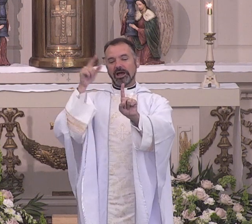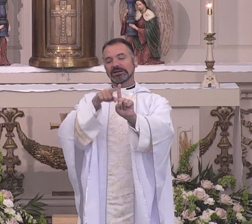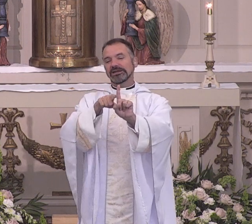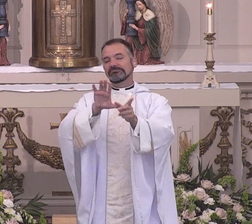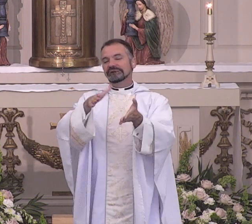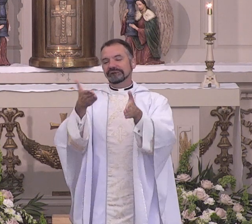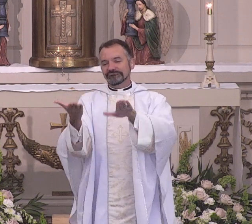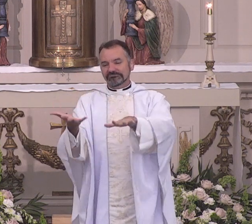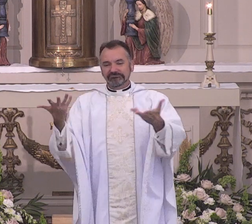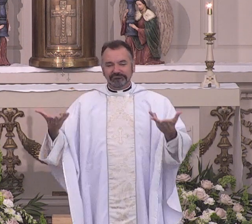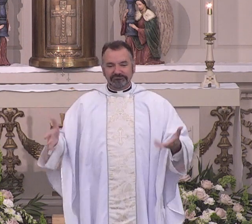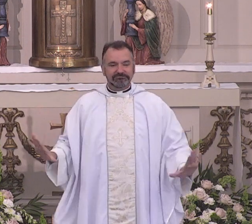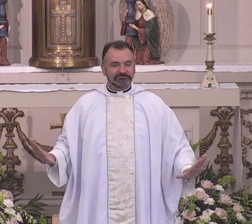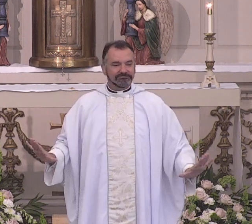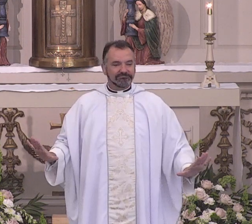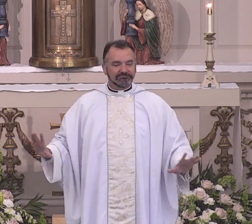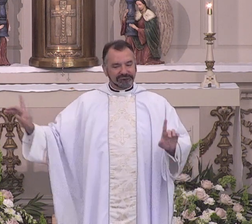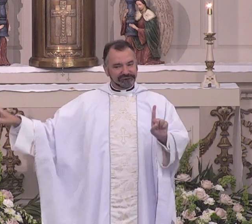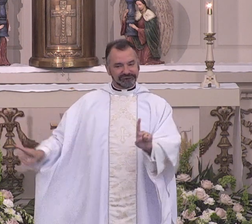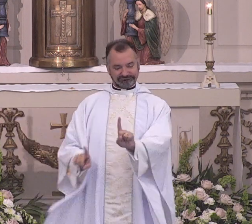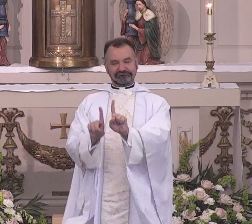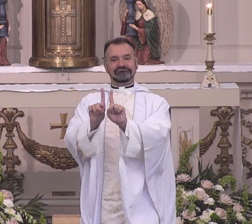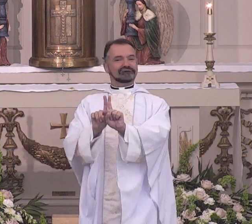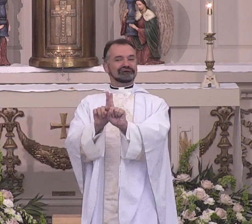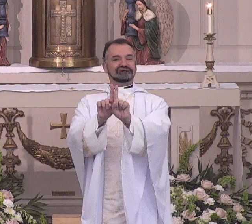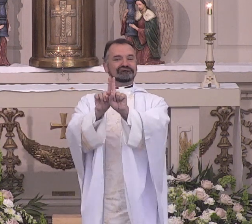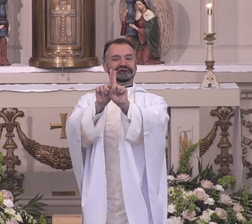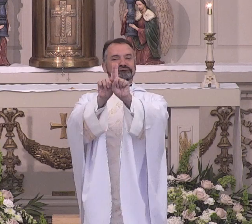the fire hose and everything. And